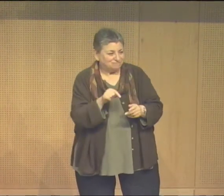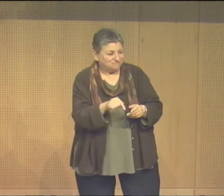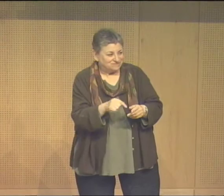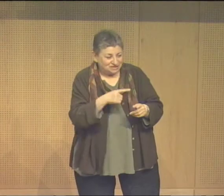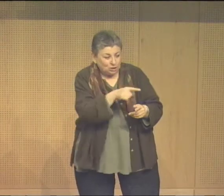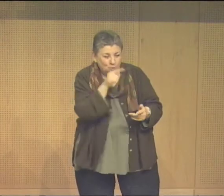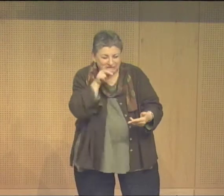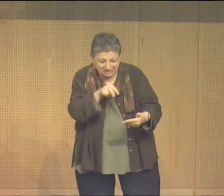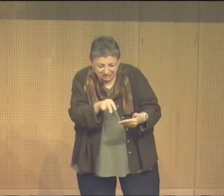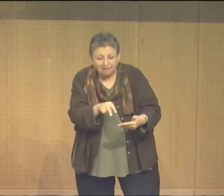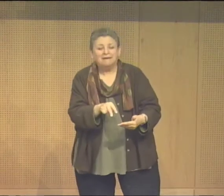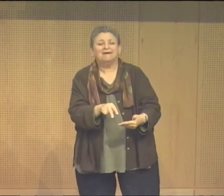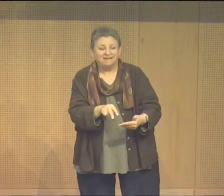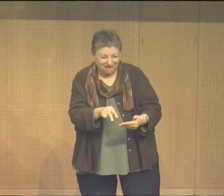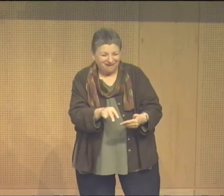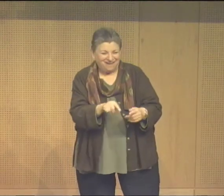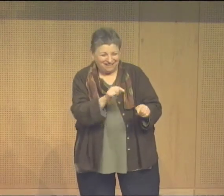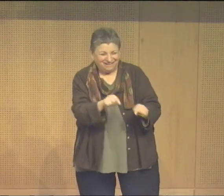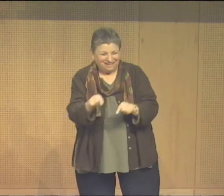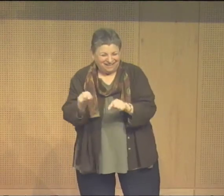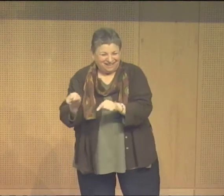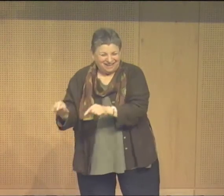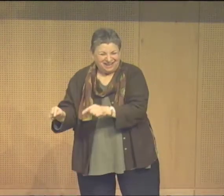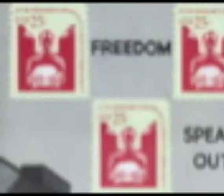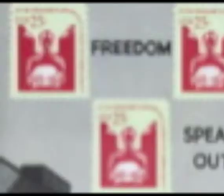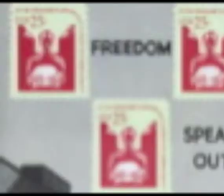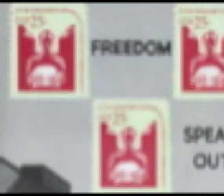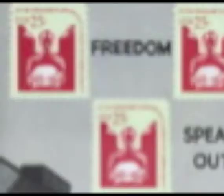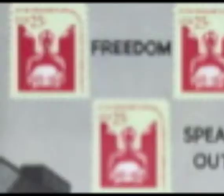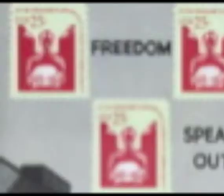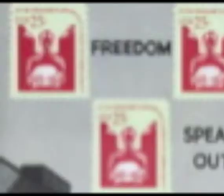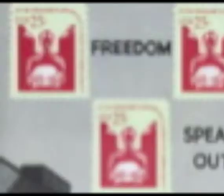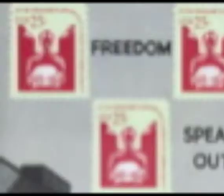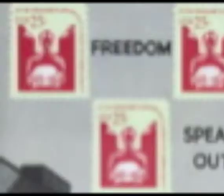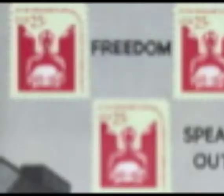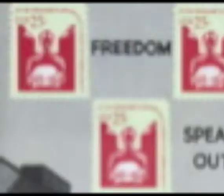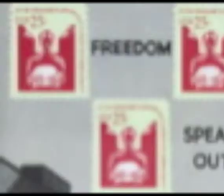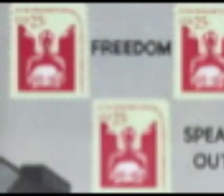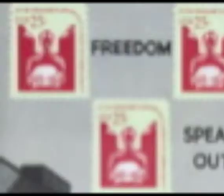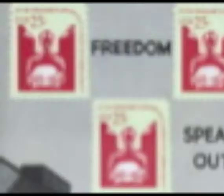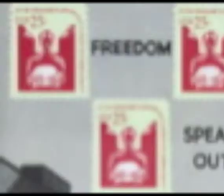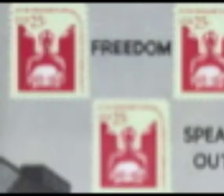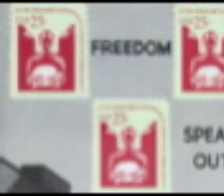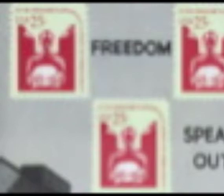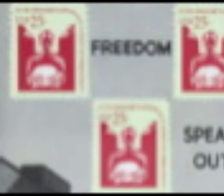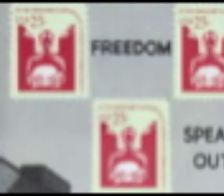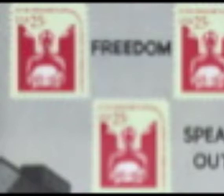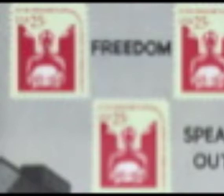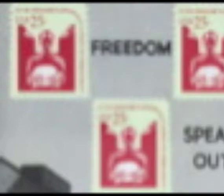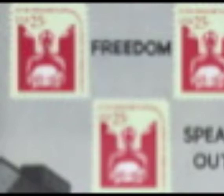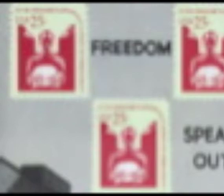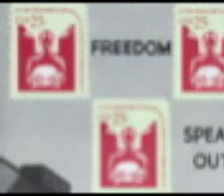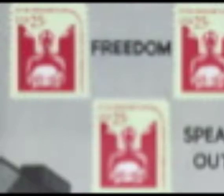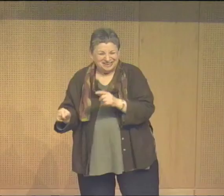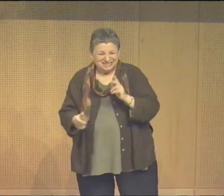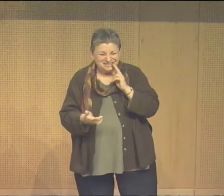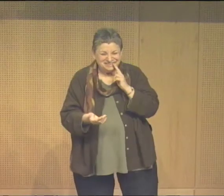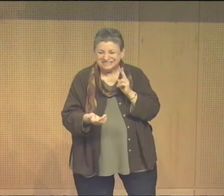And so what we did is sort of create our own facsimile of a